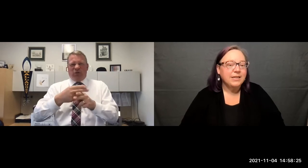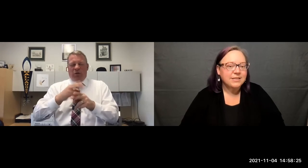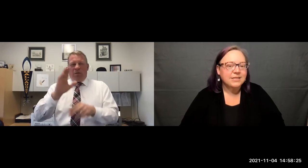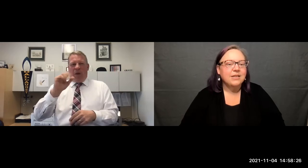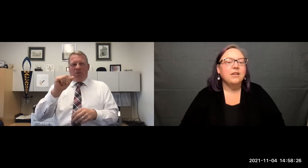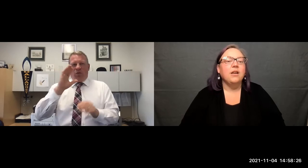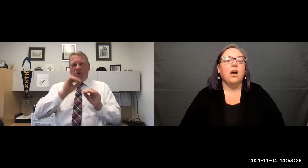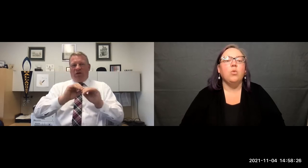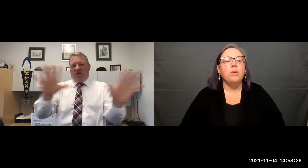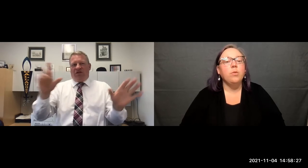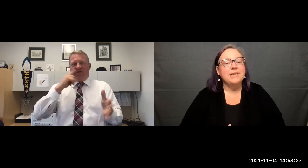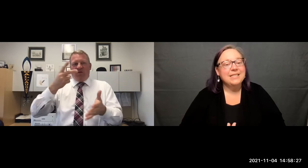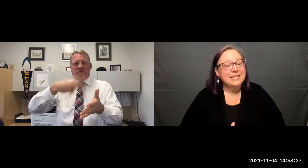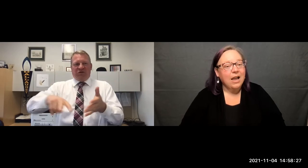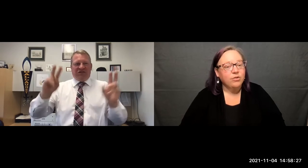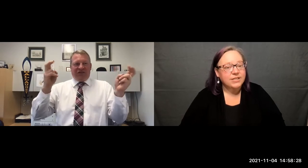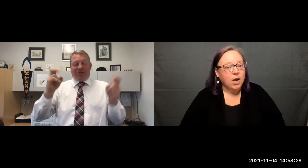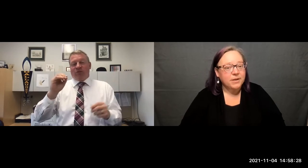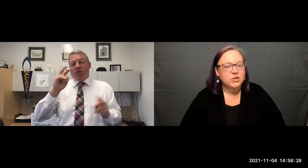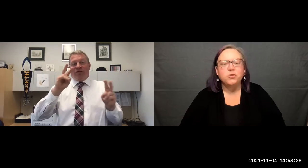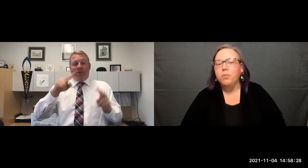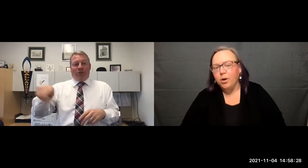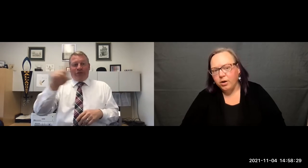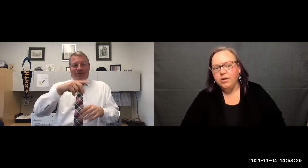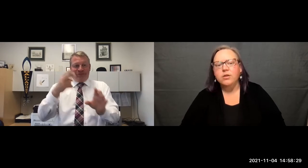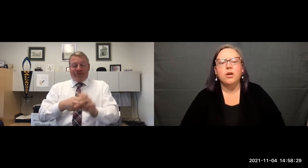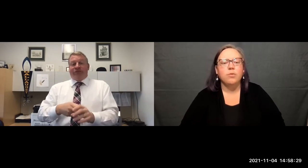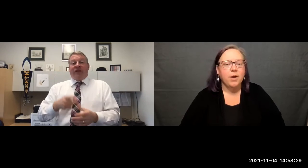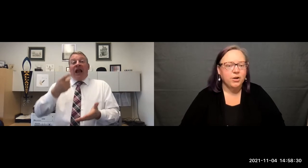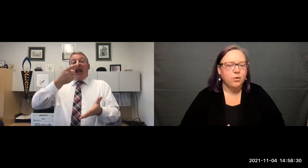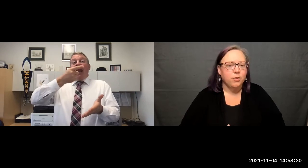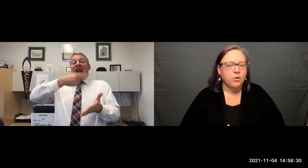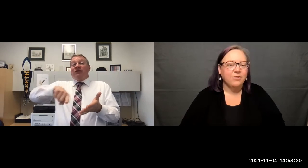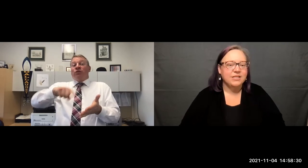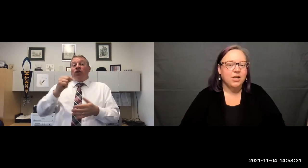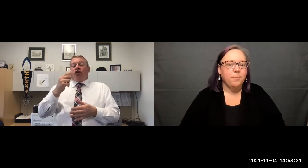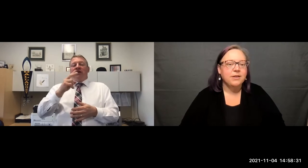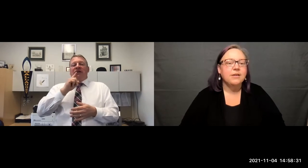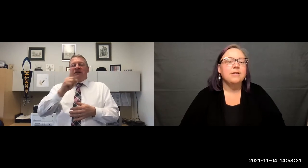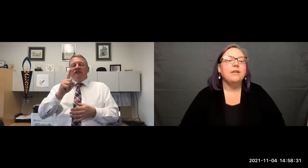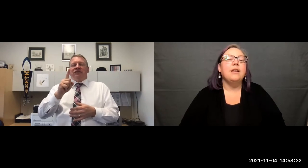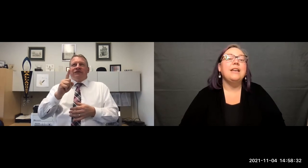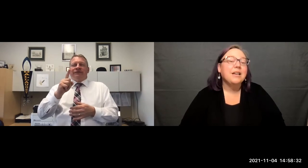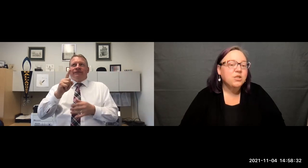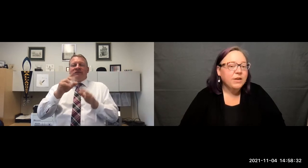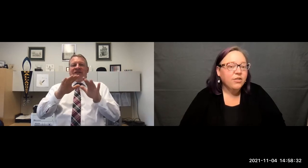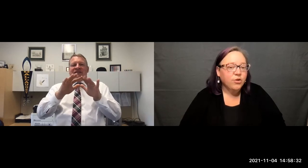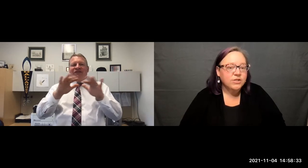weeks, we will be sending out this topic soon. Barbara Raimondo will send out this topic. Next week,